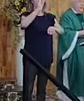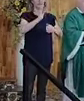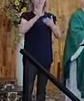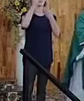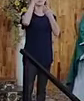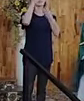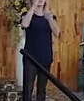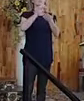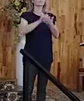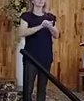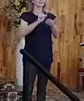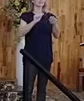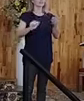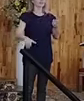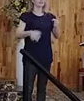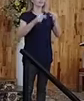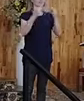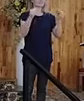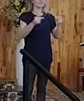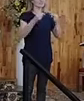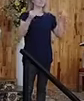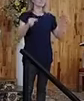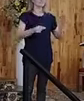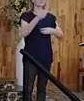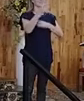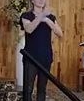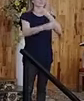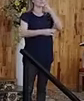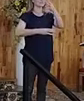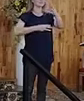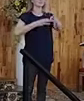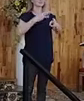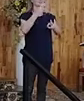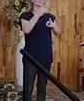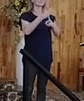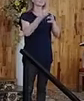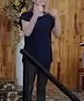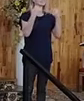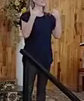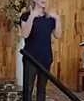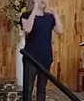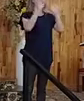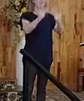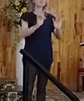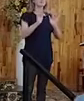Oh, God, you take away the sins of the world.